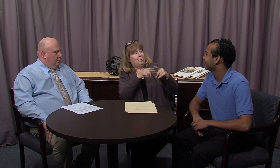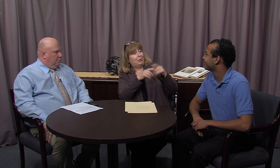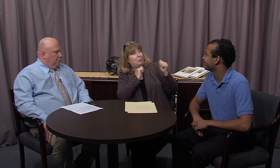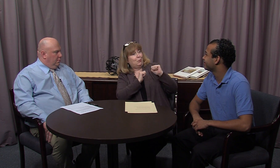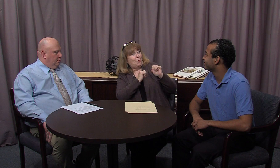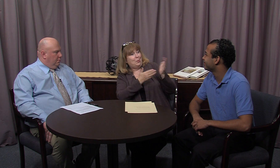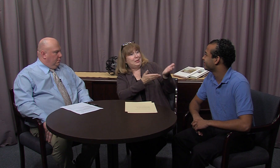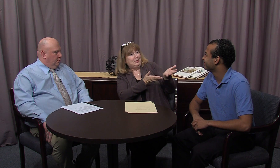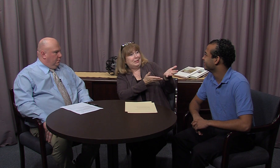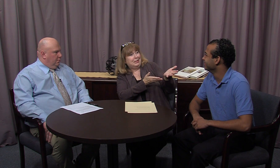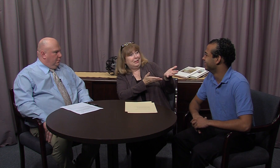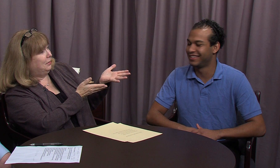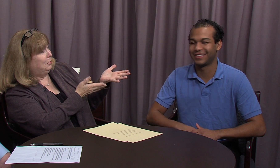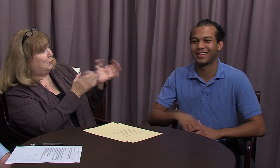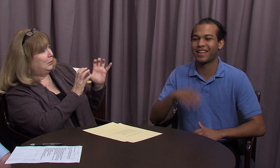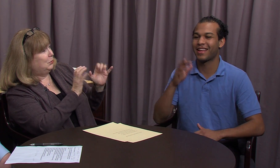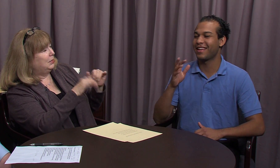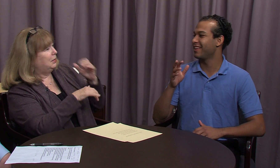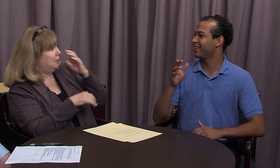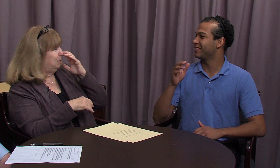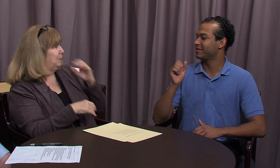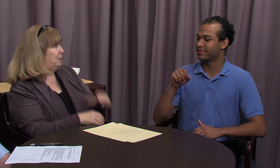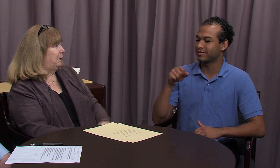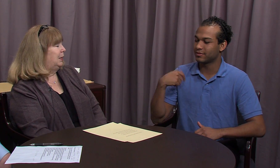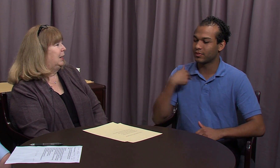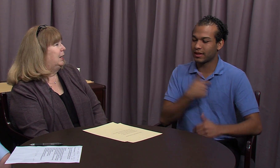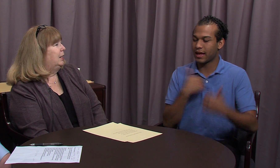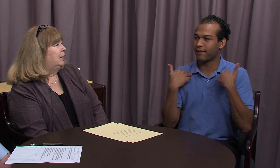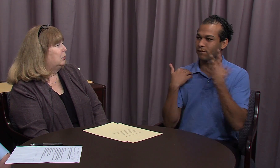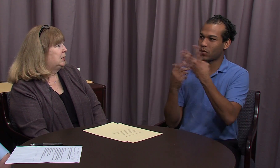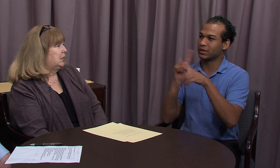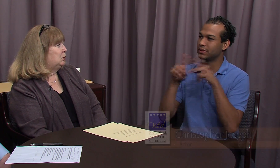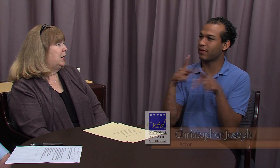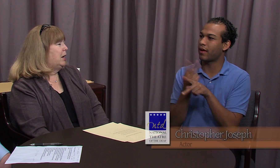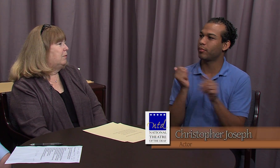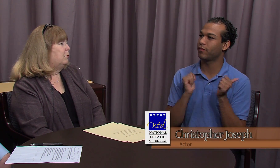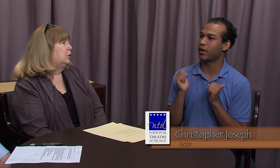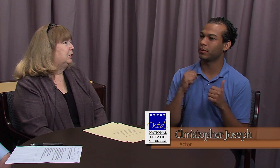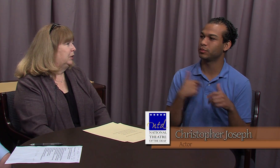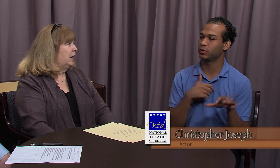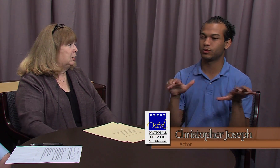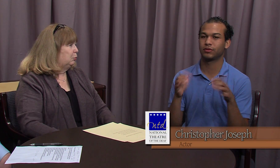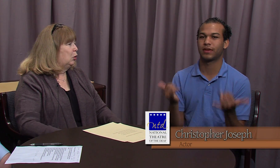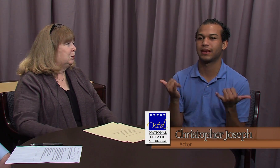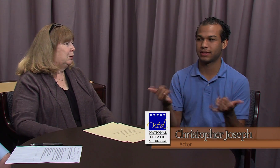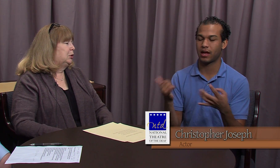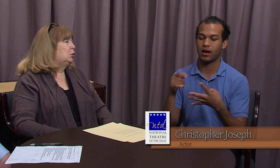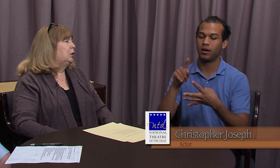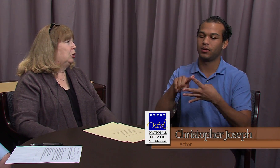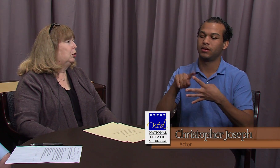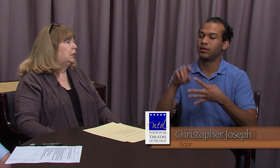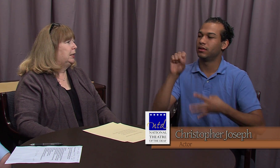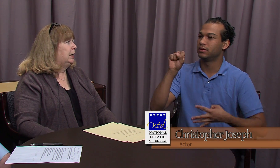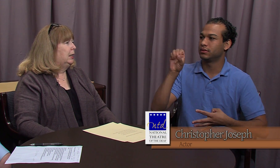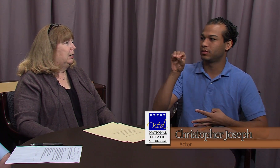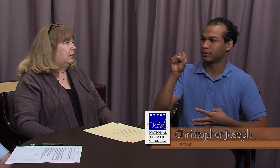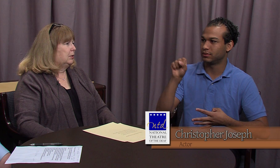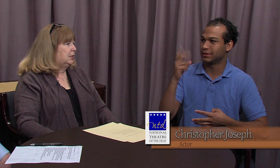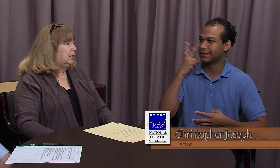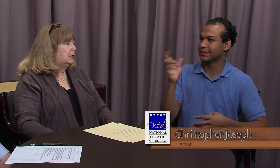about the performance, what we'll be doing there? Chris says we have 4 different kinds of programs that we're doing currently in our season.